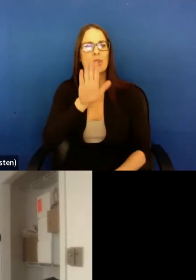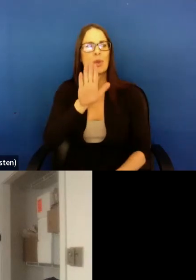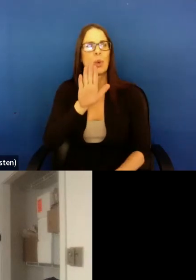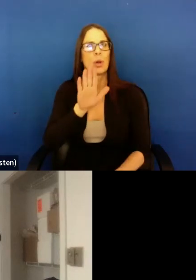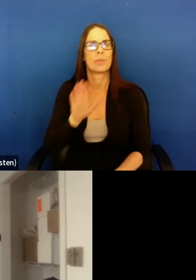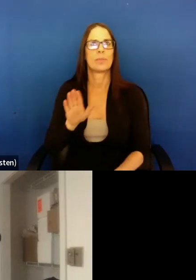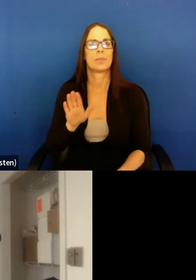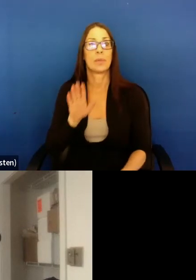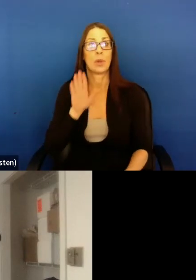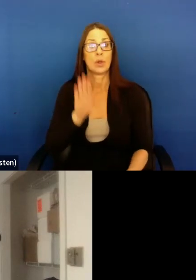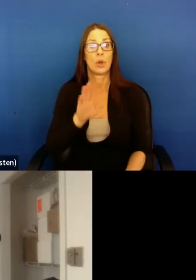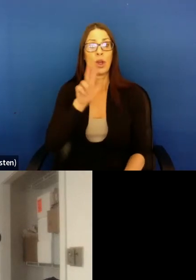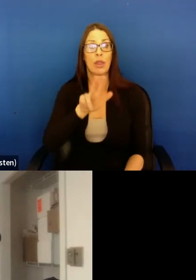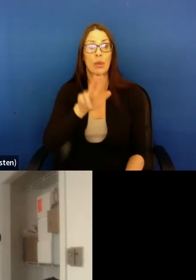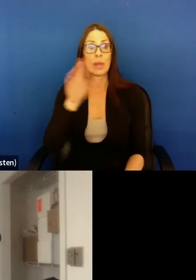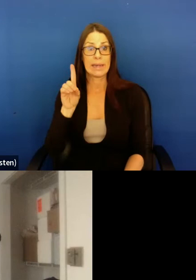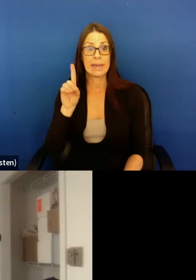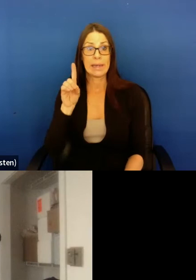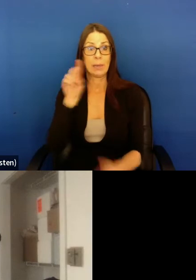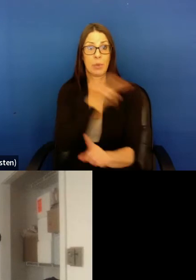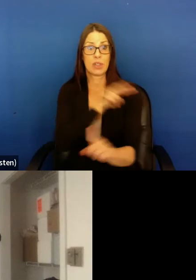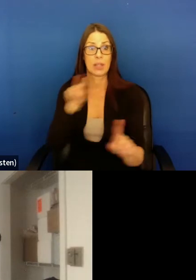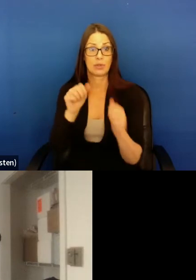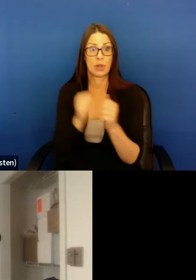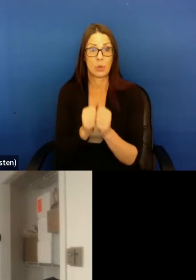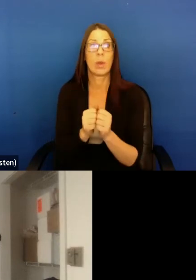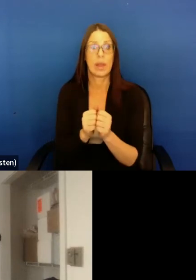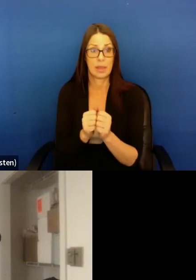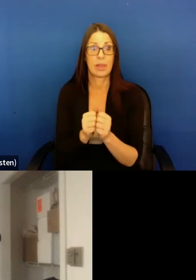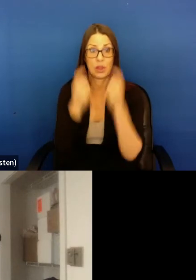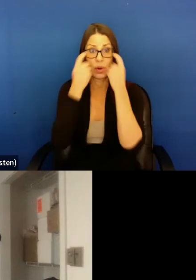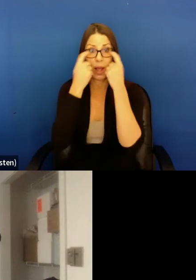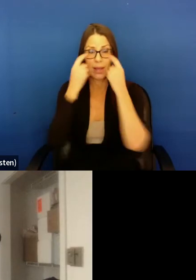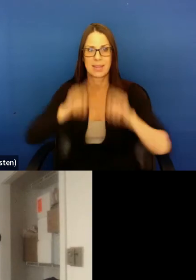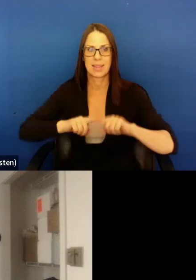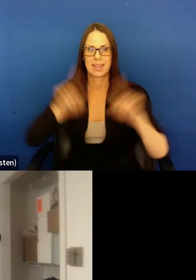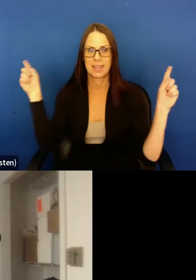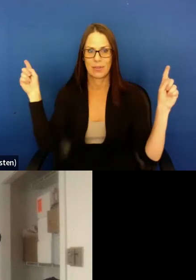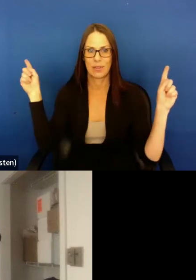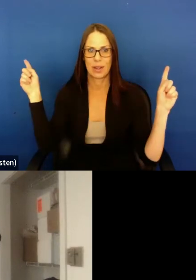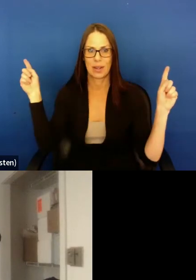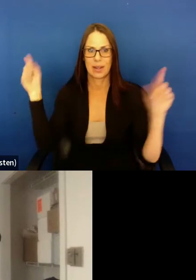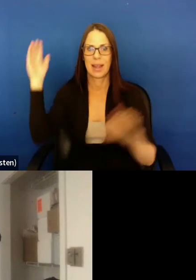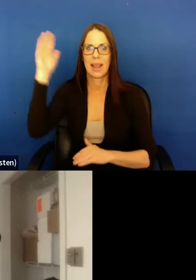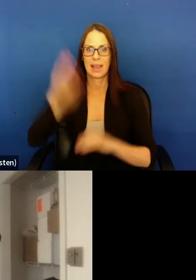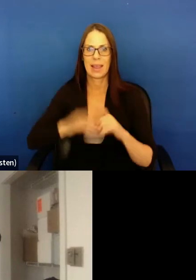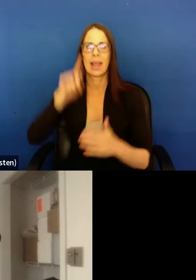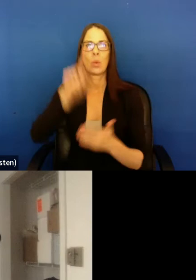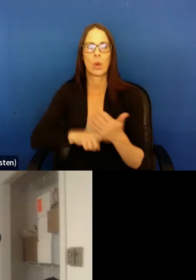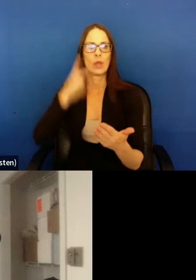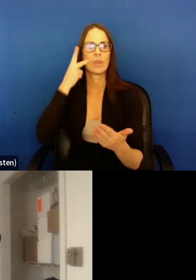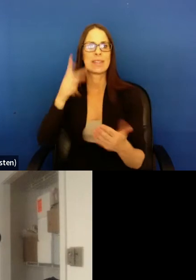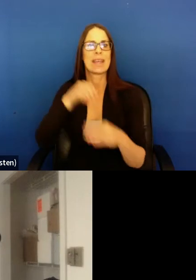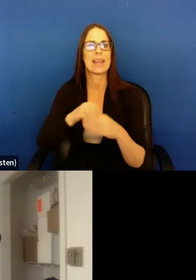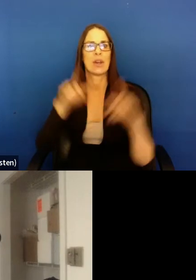your three-dimensional perception with your two eyes, binocular vision, is different than what you would get through a photograph. And a photograph is closer